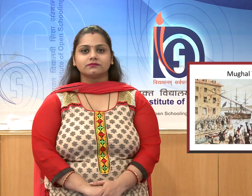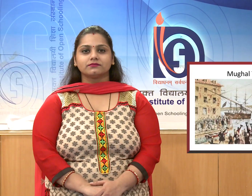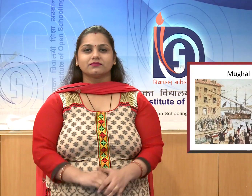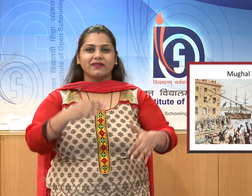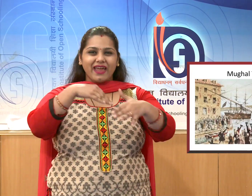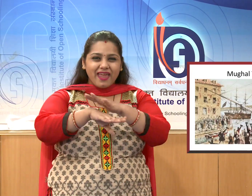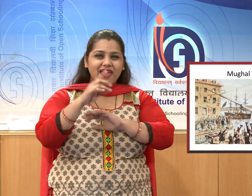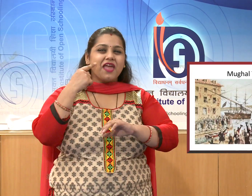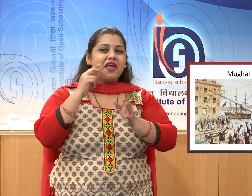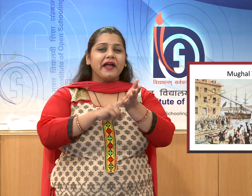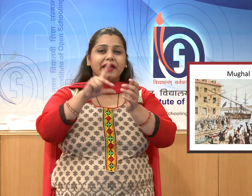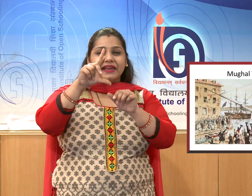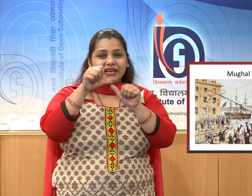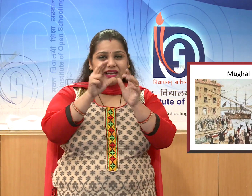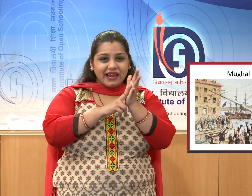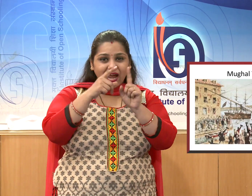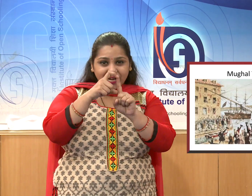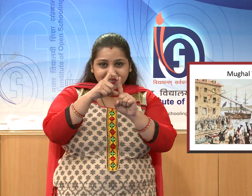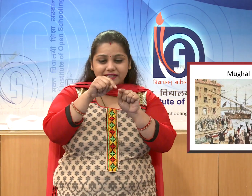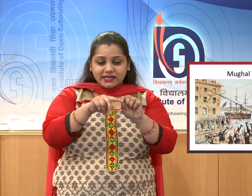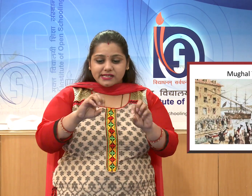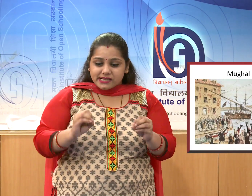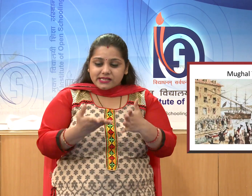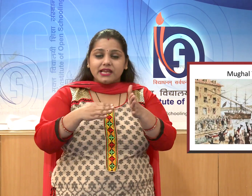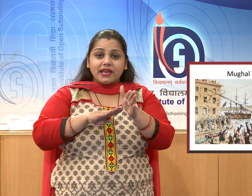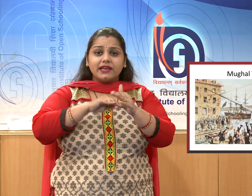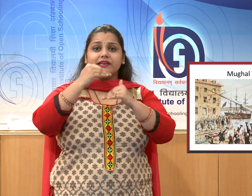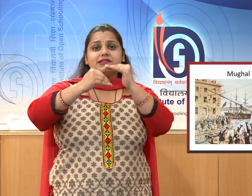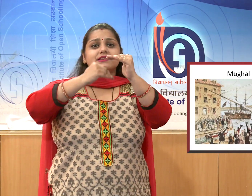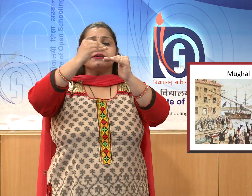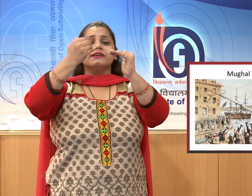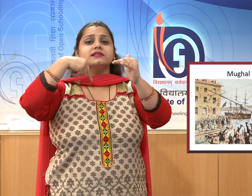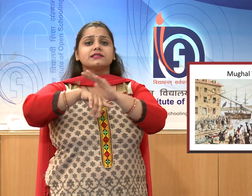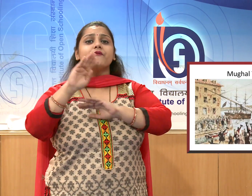Inland trade increases in the 13th and 14th centuries.